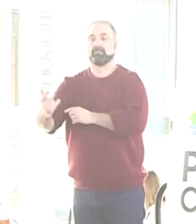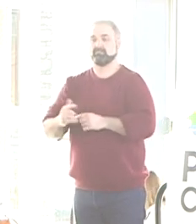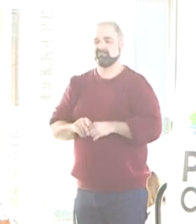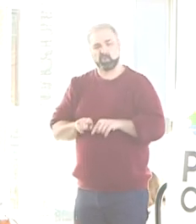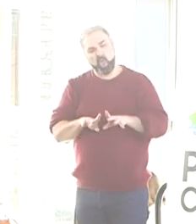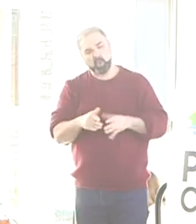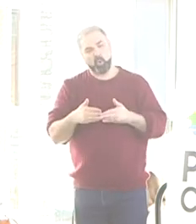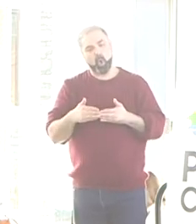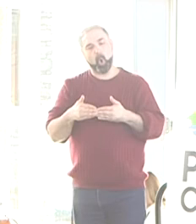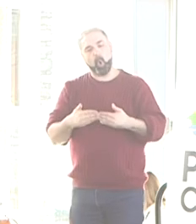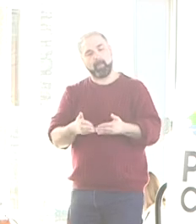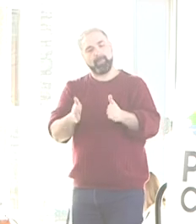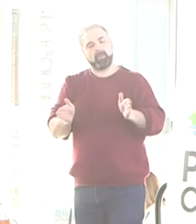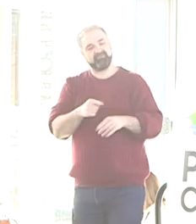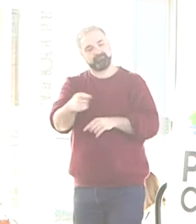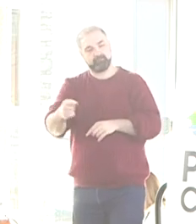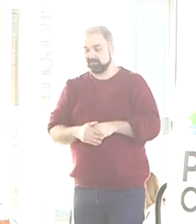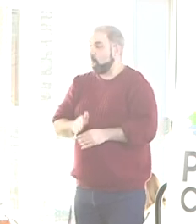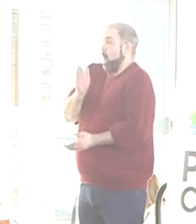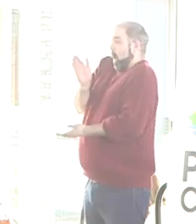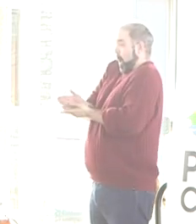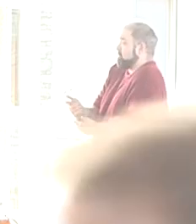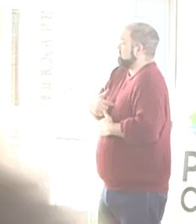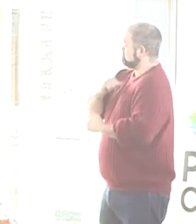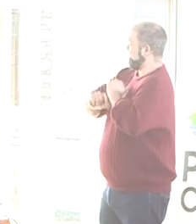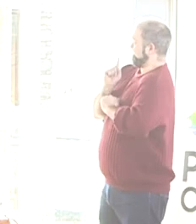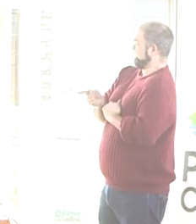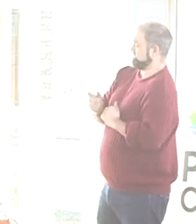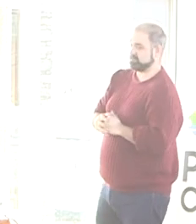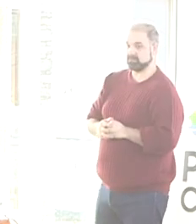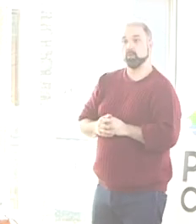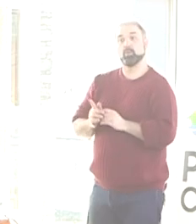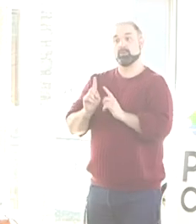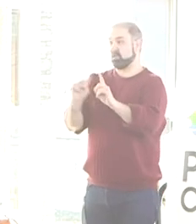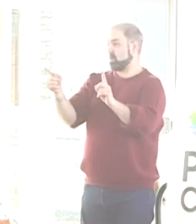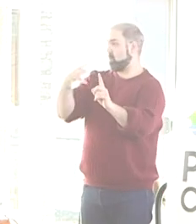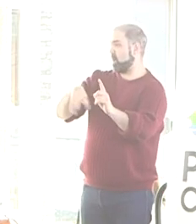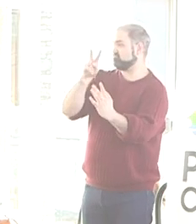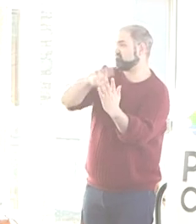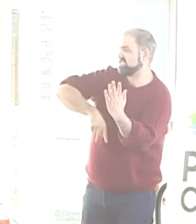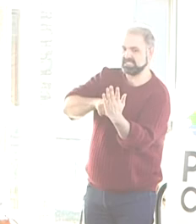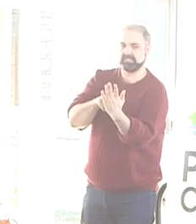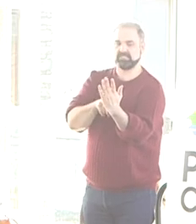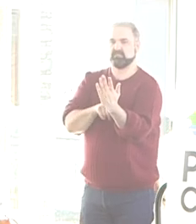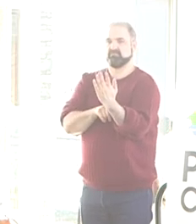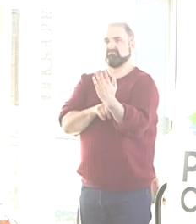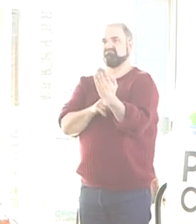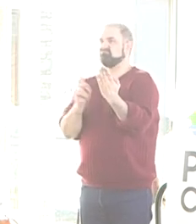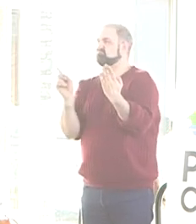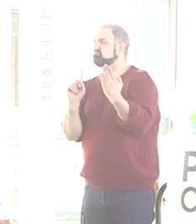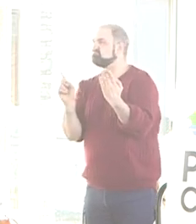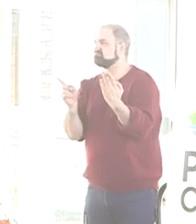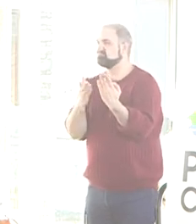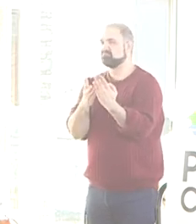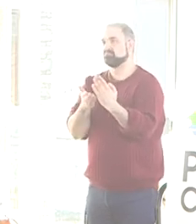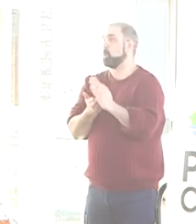door, essentially. Yeah, and I'm still very proud of it. Yeah. And if people want to read about the